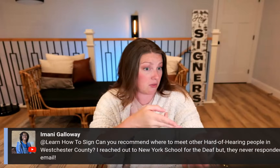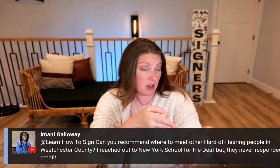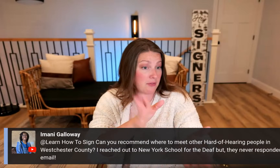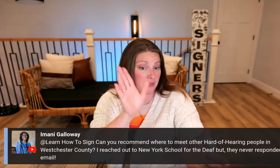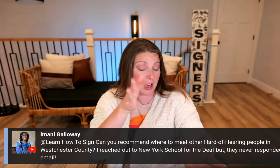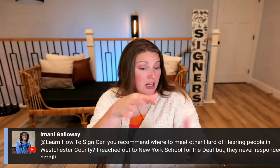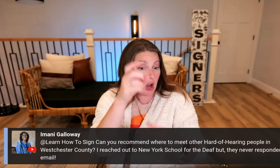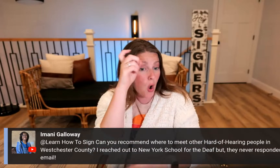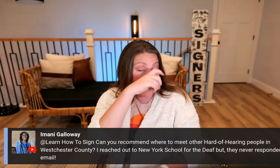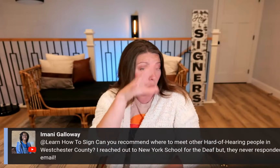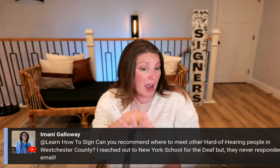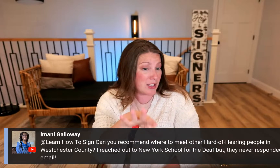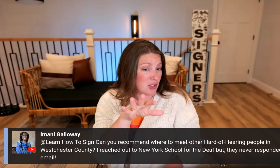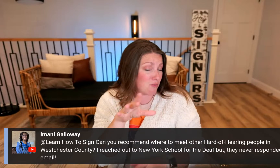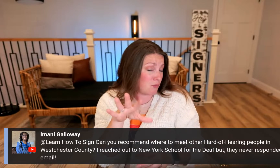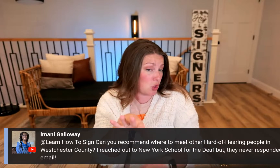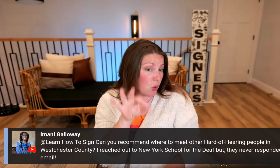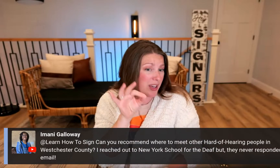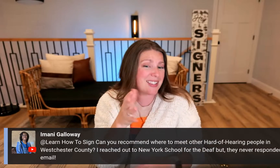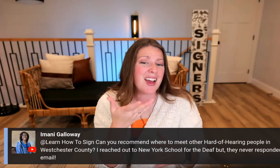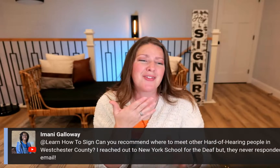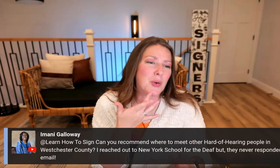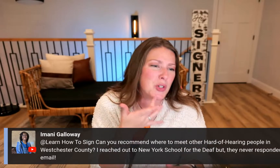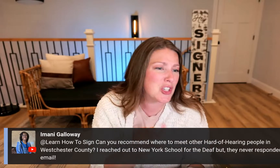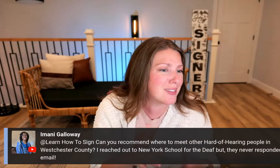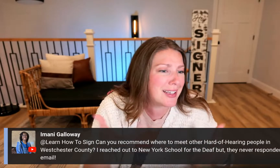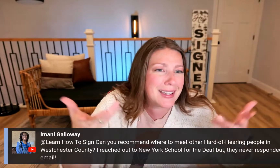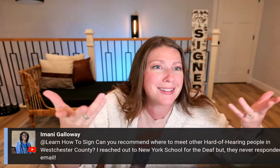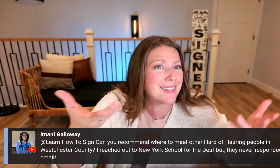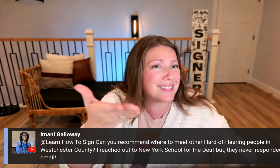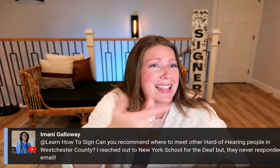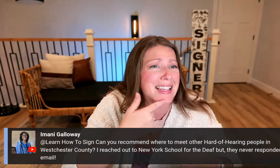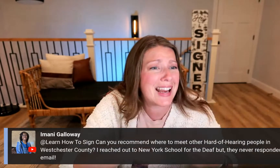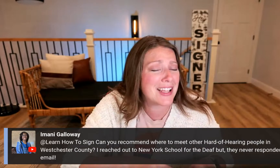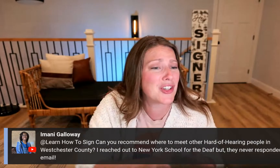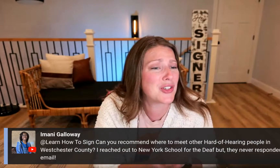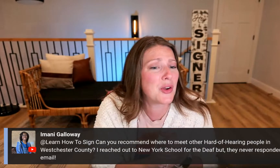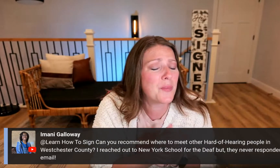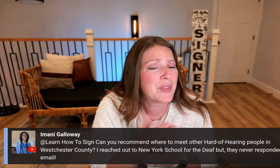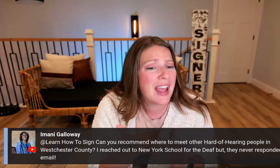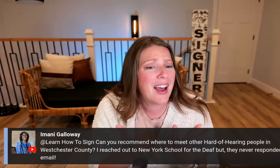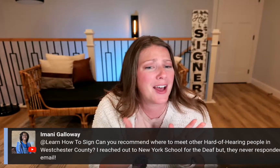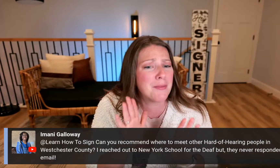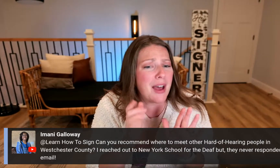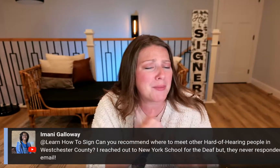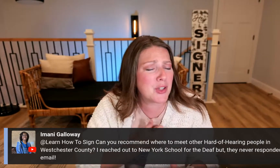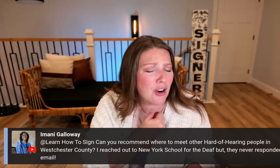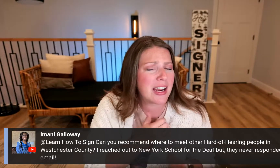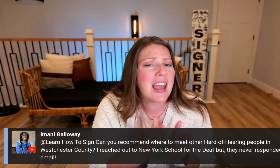a very wise choice. Unfortunately, they didn't answer. So I'm sorry.